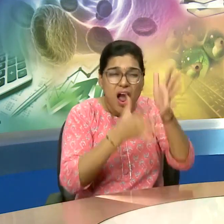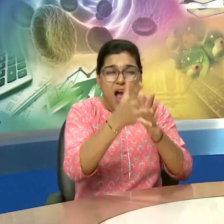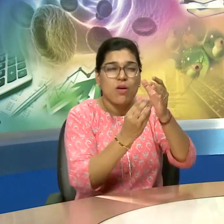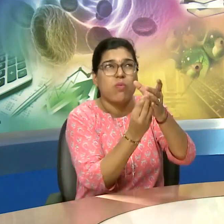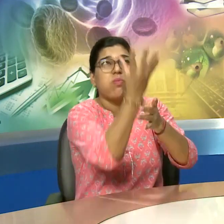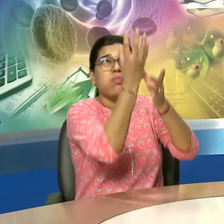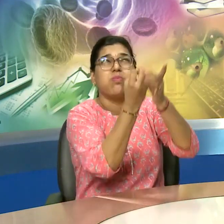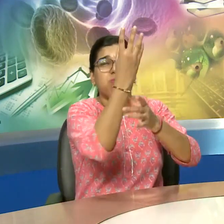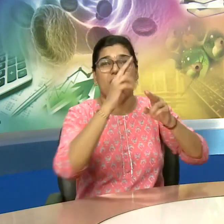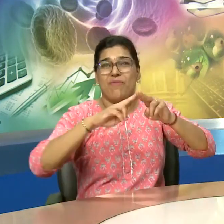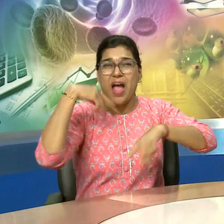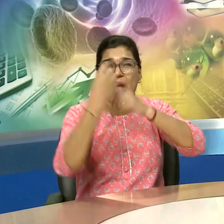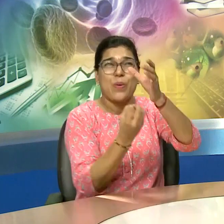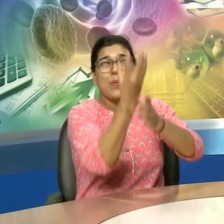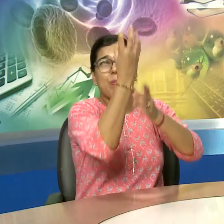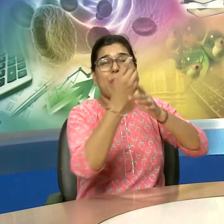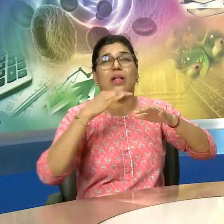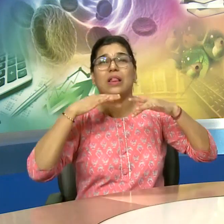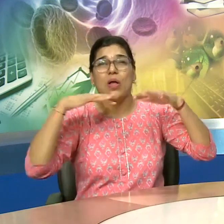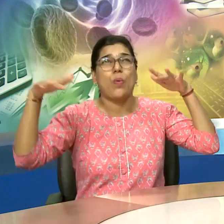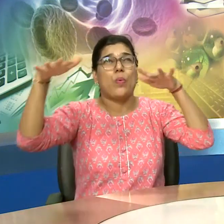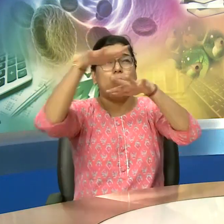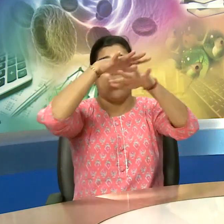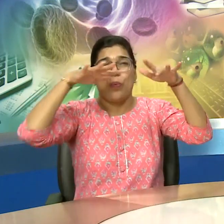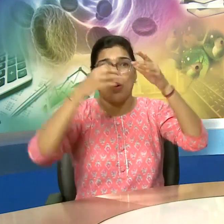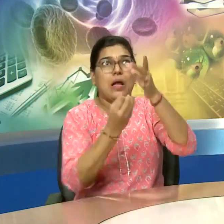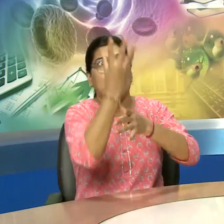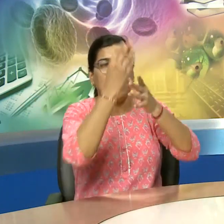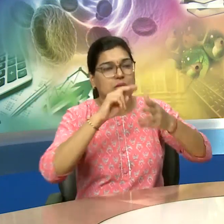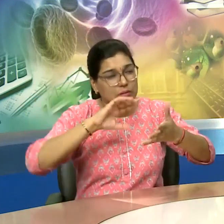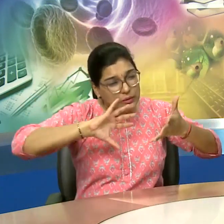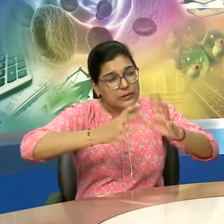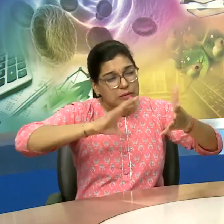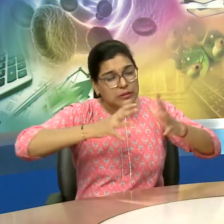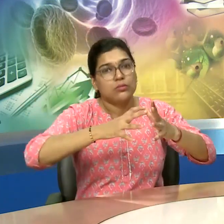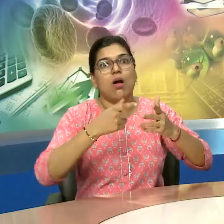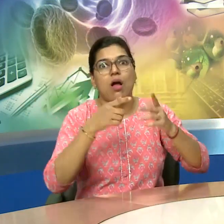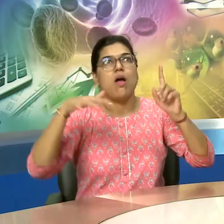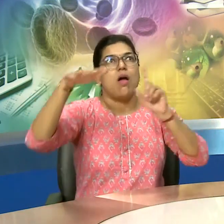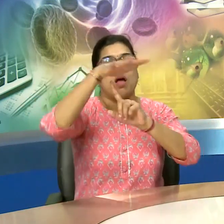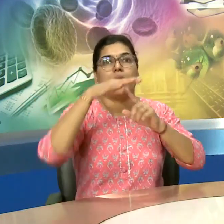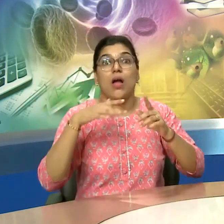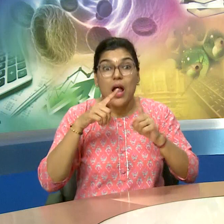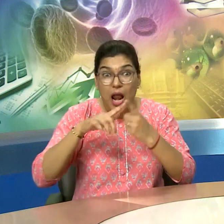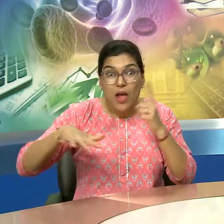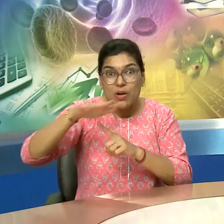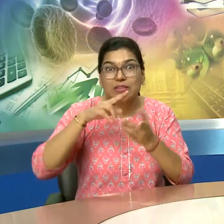So that is the reason our environment is getting polluted, environment is degrading.